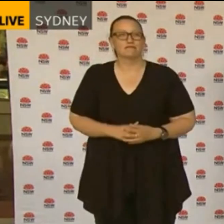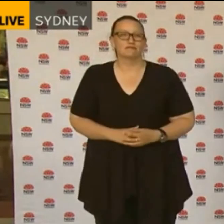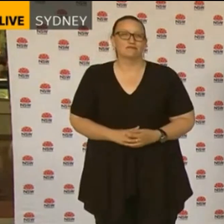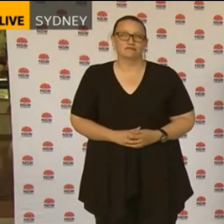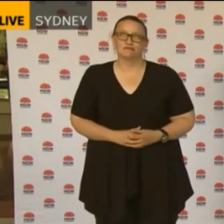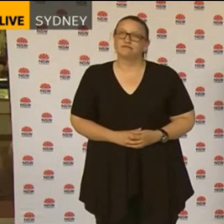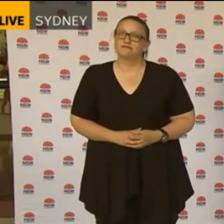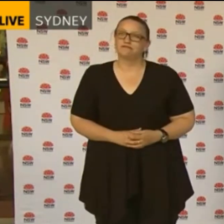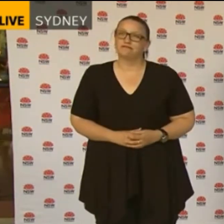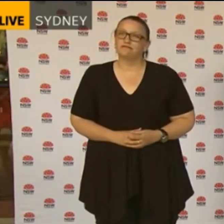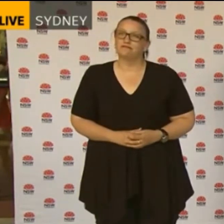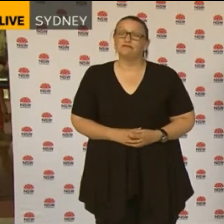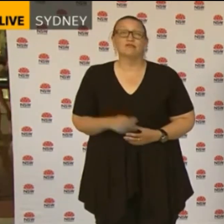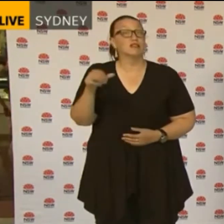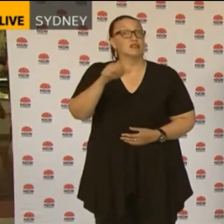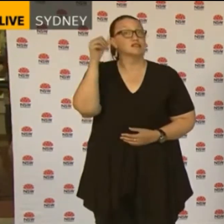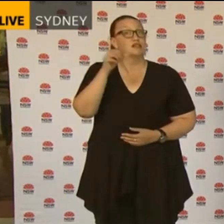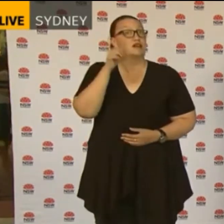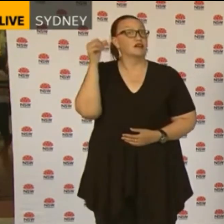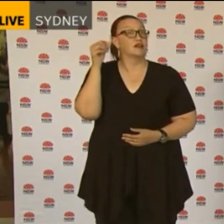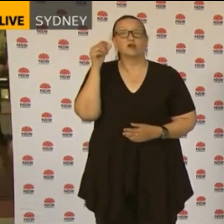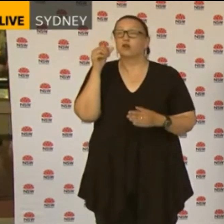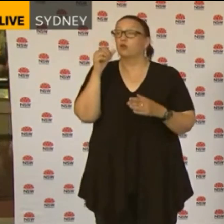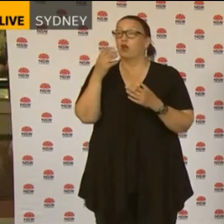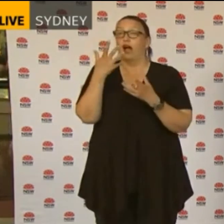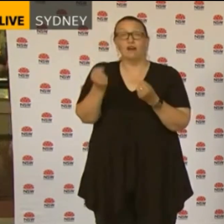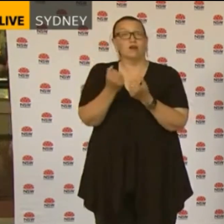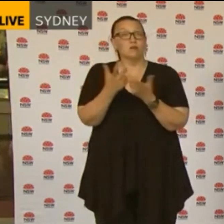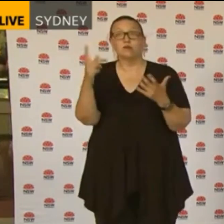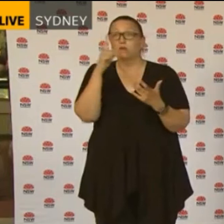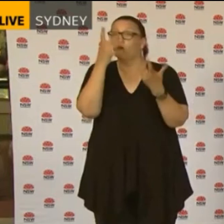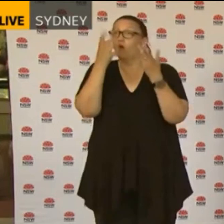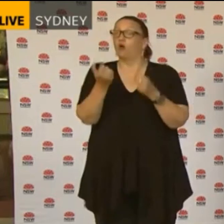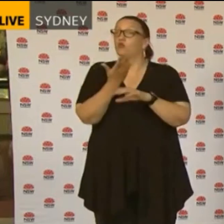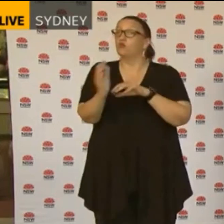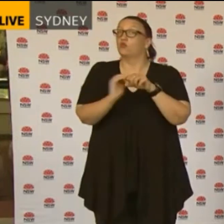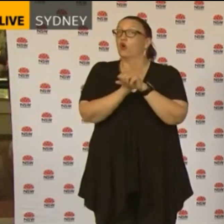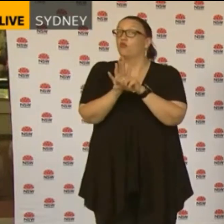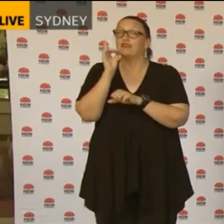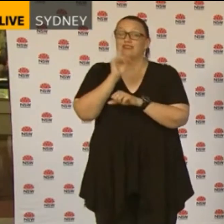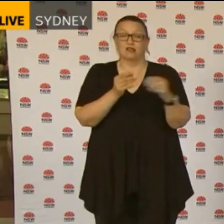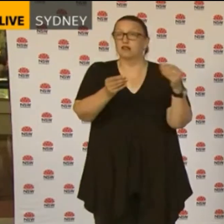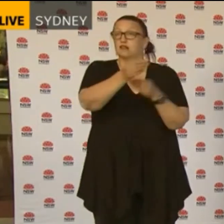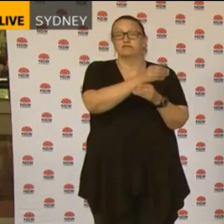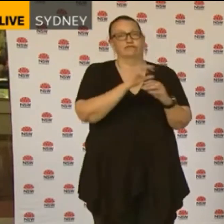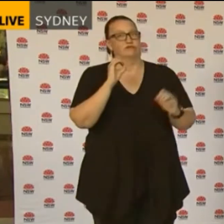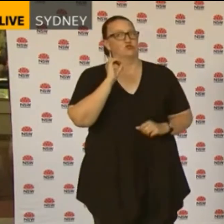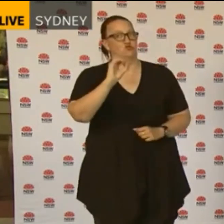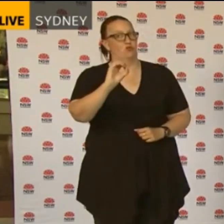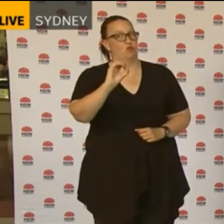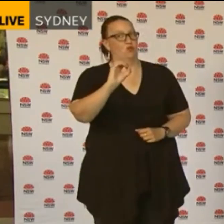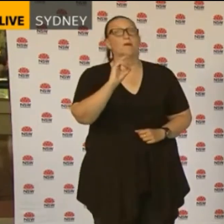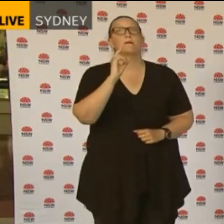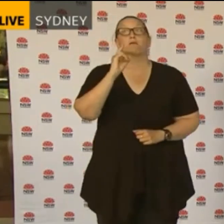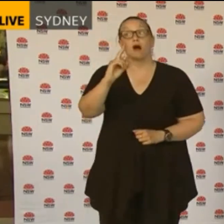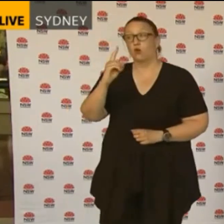So New South Wales recorded no locally acquired cases in the 24 hours to 8 p.m. last night. There were 2 cases acquired